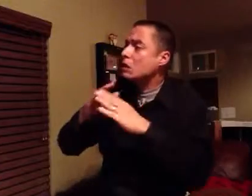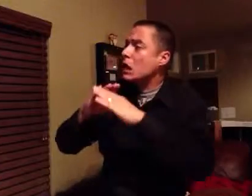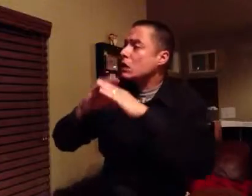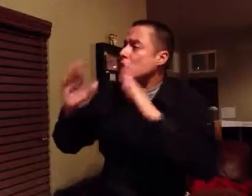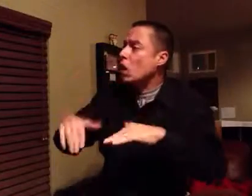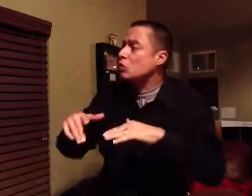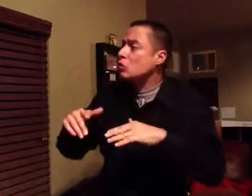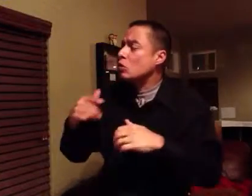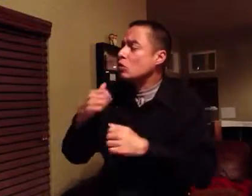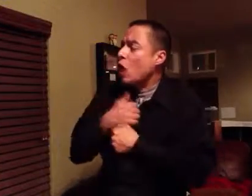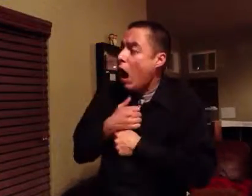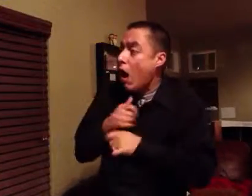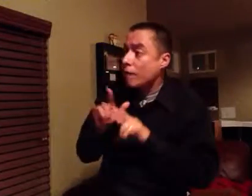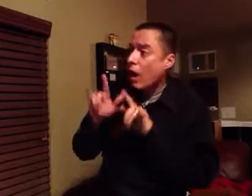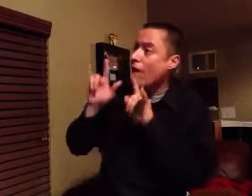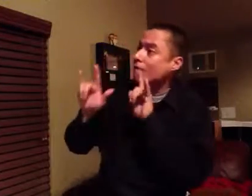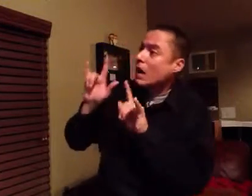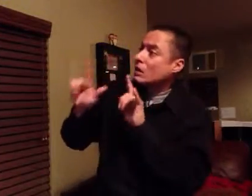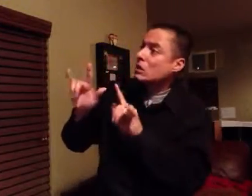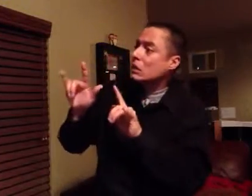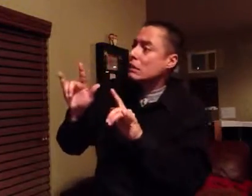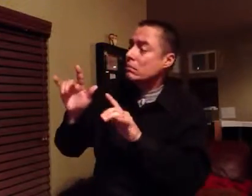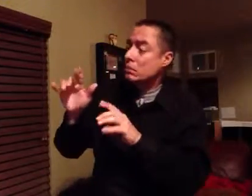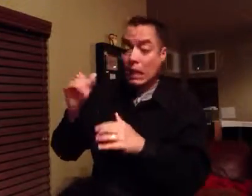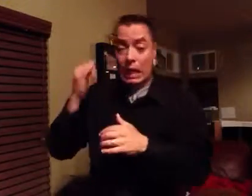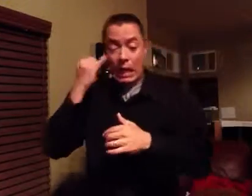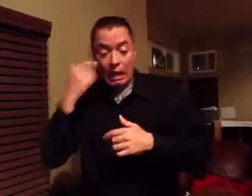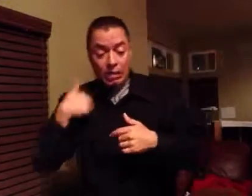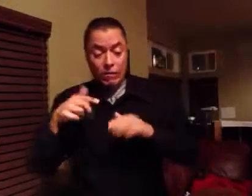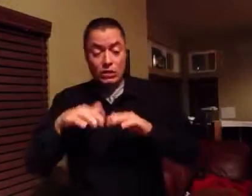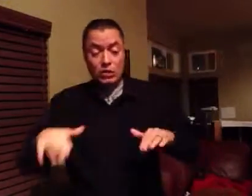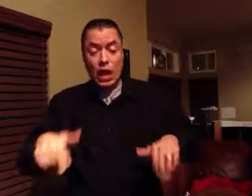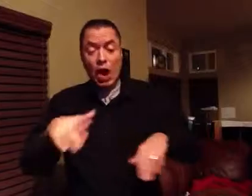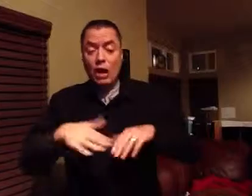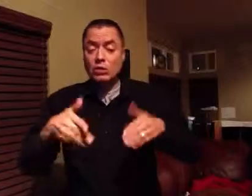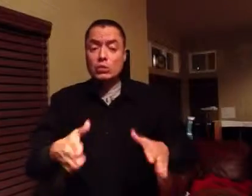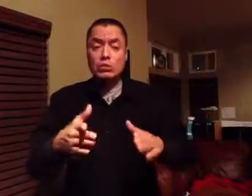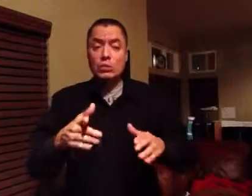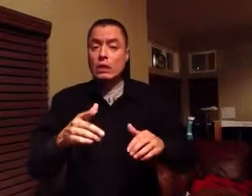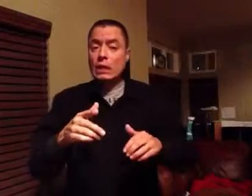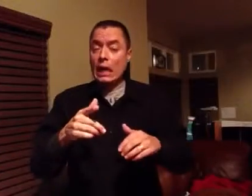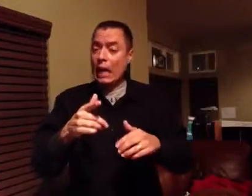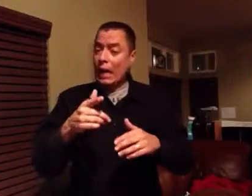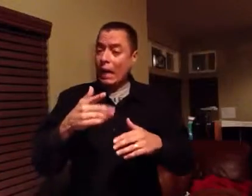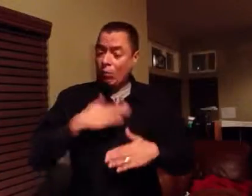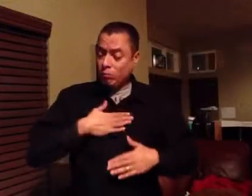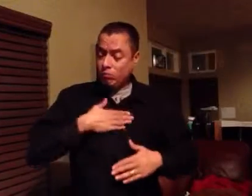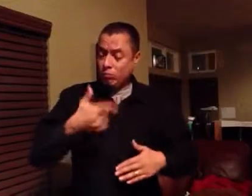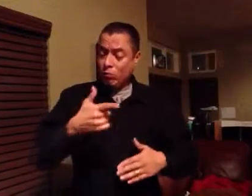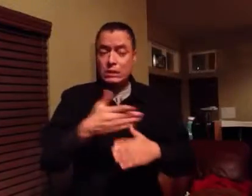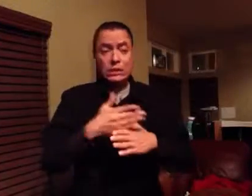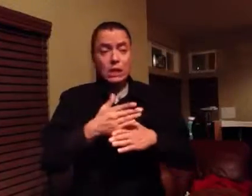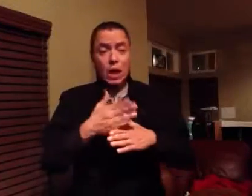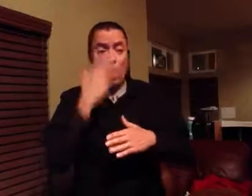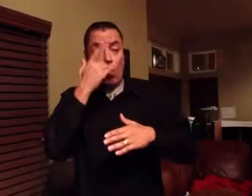child on the streets who has nothing is willing to share, why are we who have everything still so